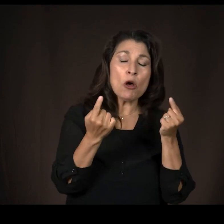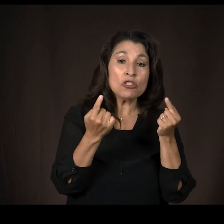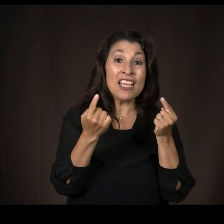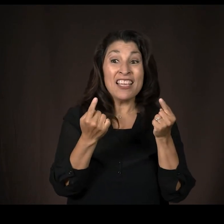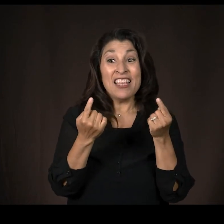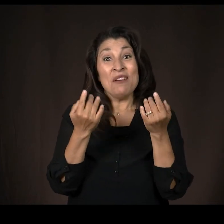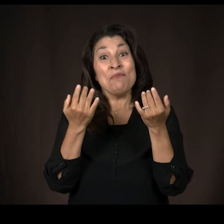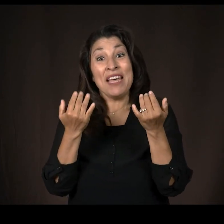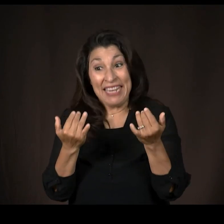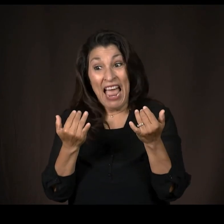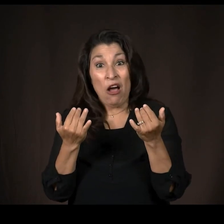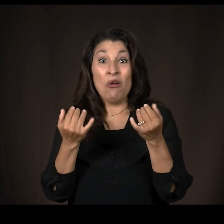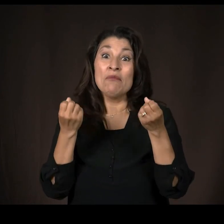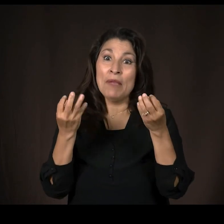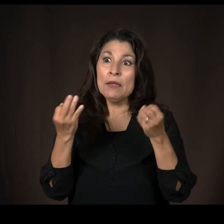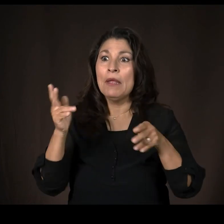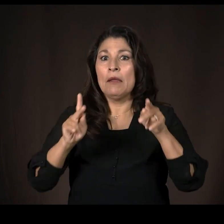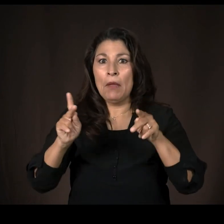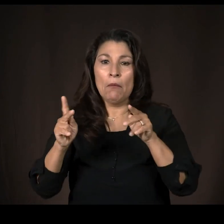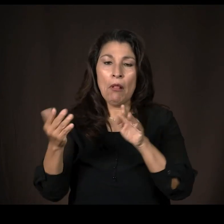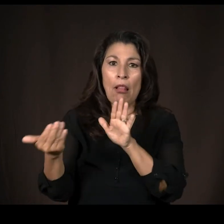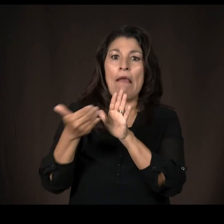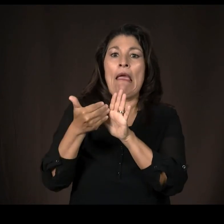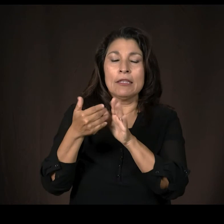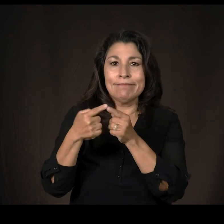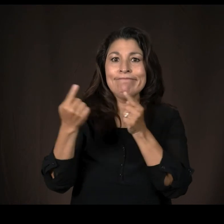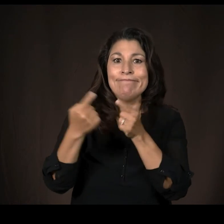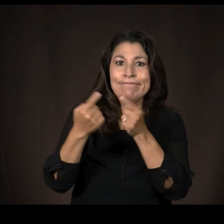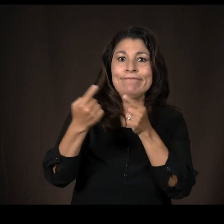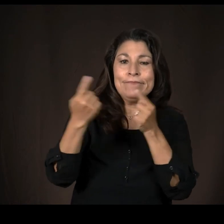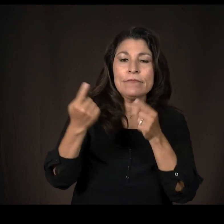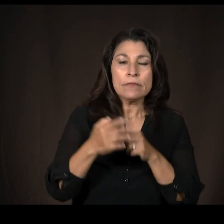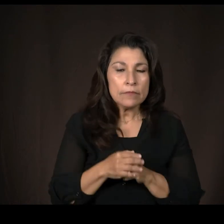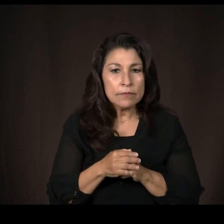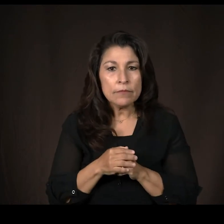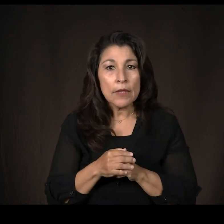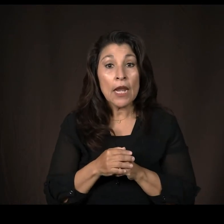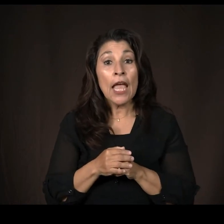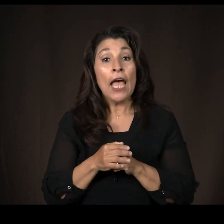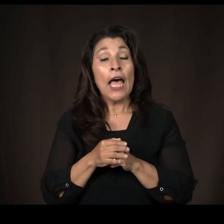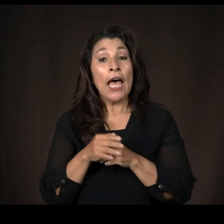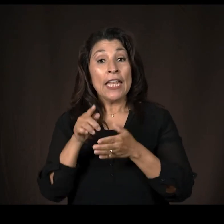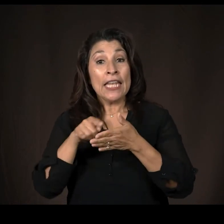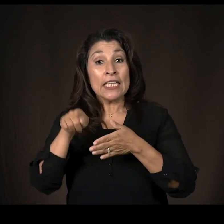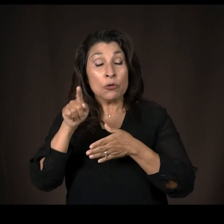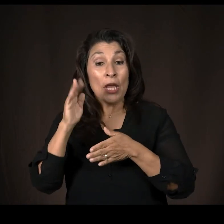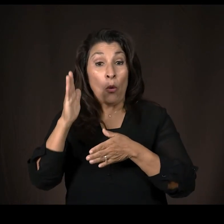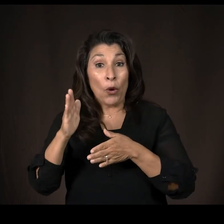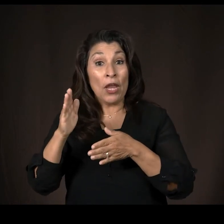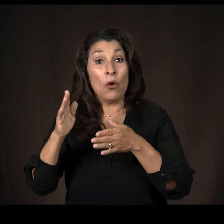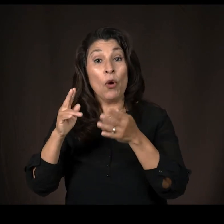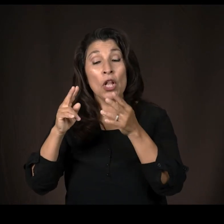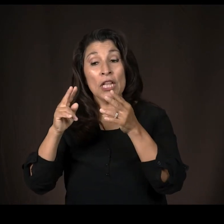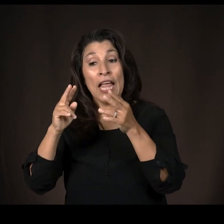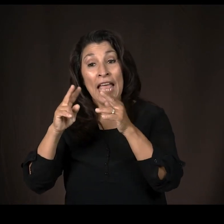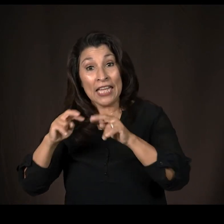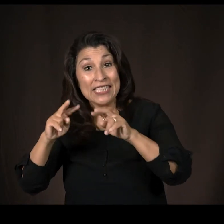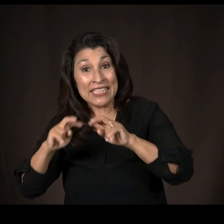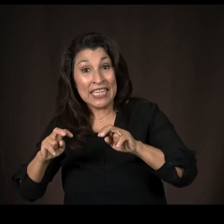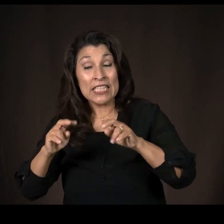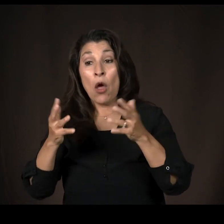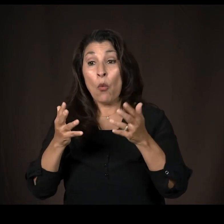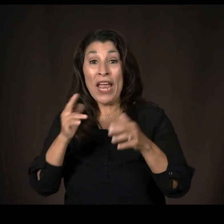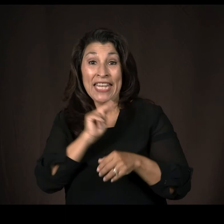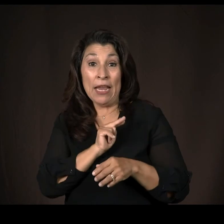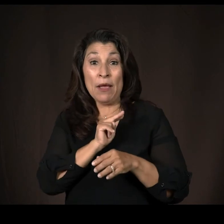And in another message, we're going to look at 6 different kinds of opposition including this example that Nehemiah had